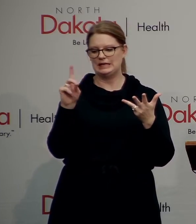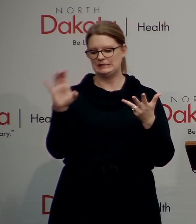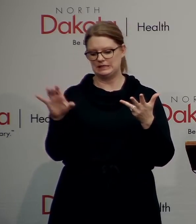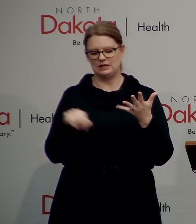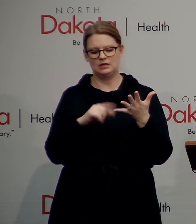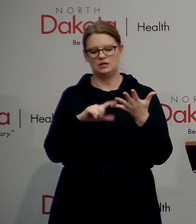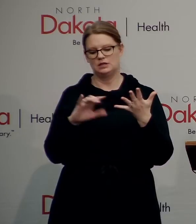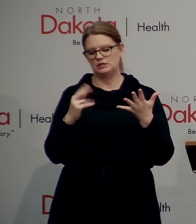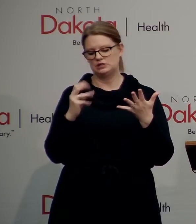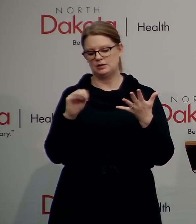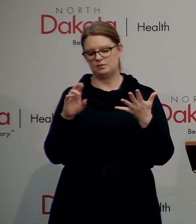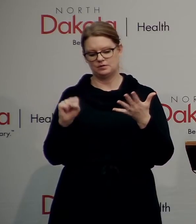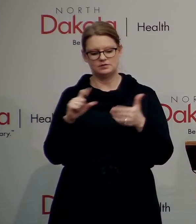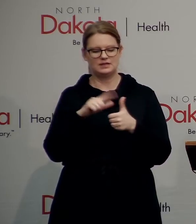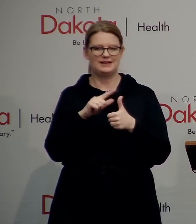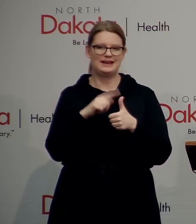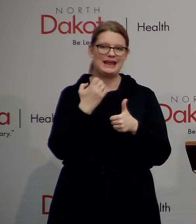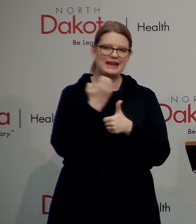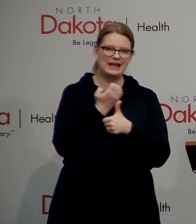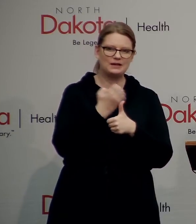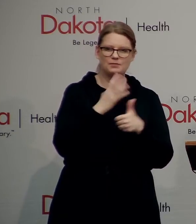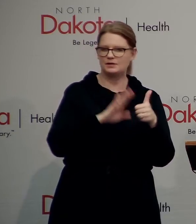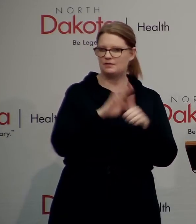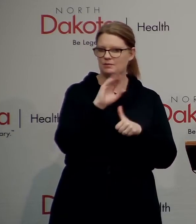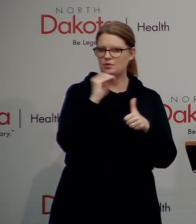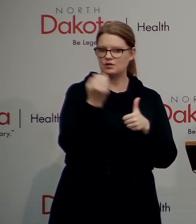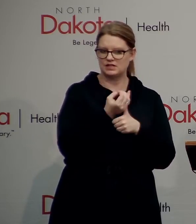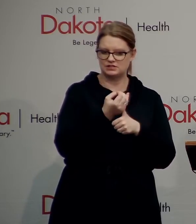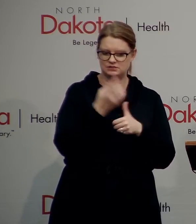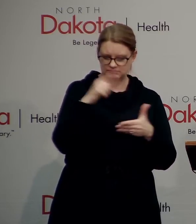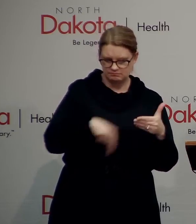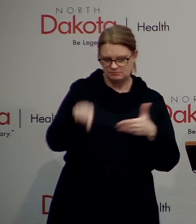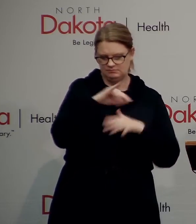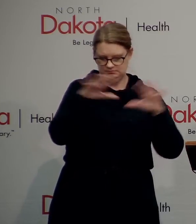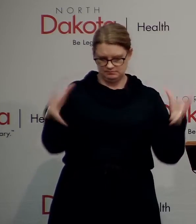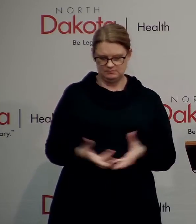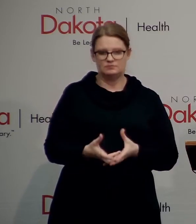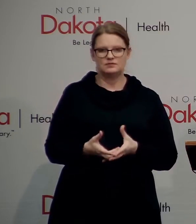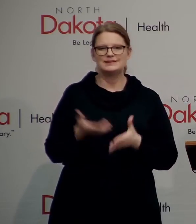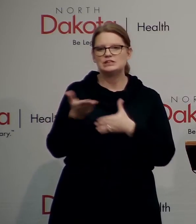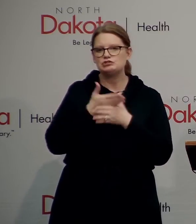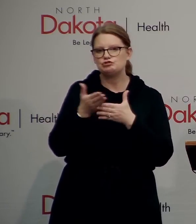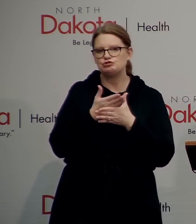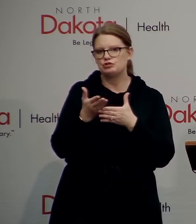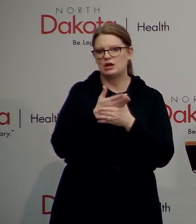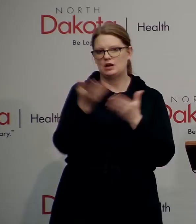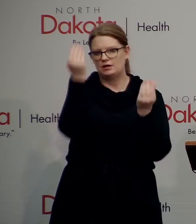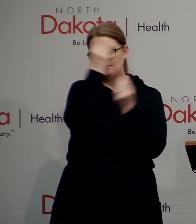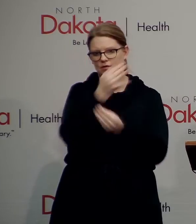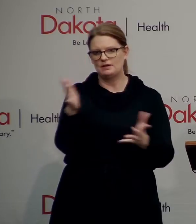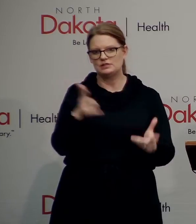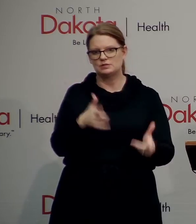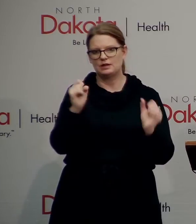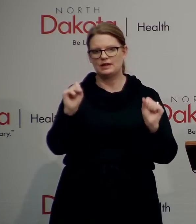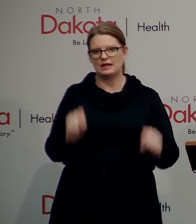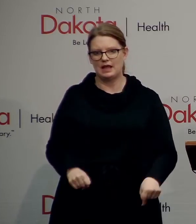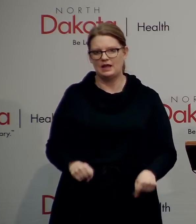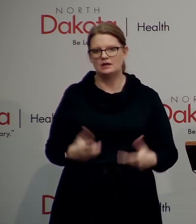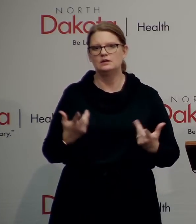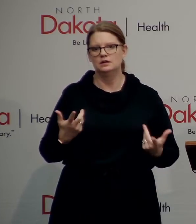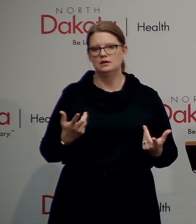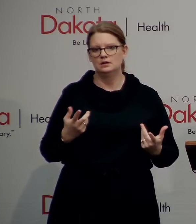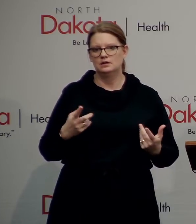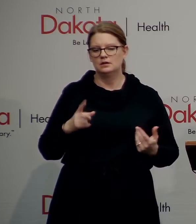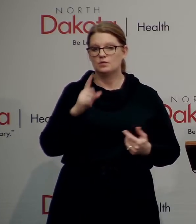GNDC, chambers, and economic development organizations to share information as quickly as we can with our employers. This sets us